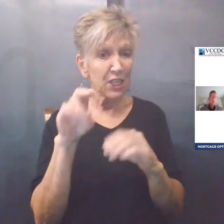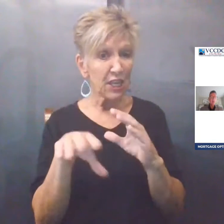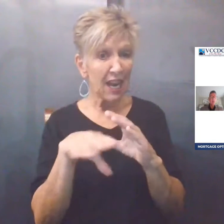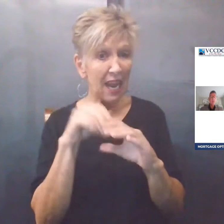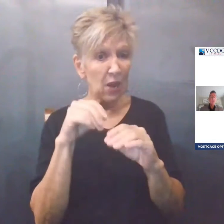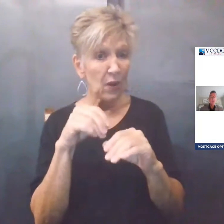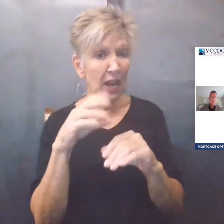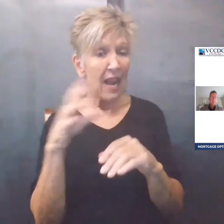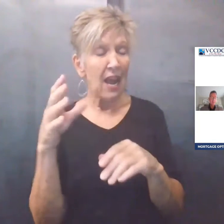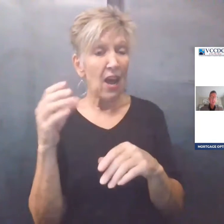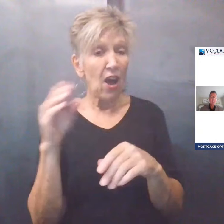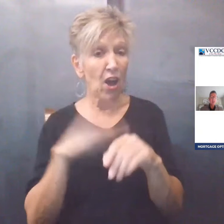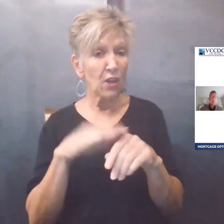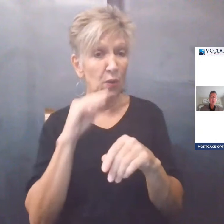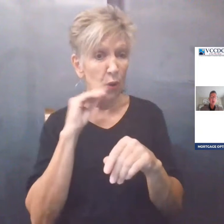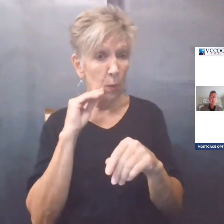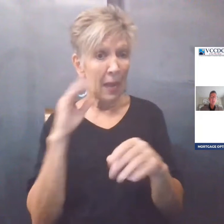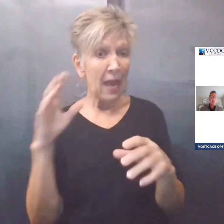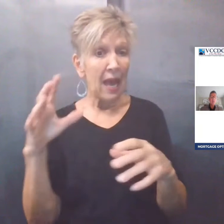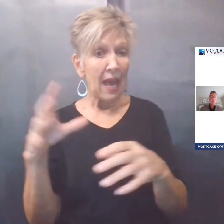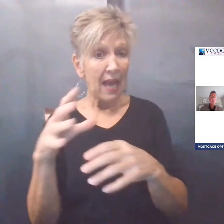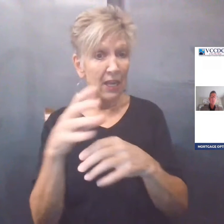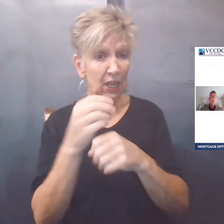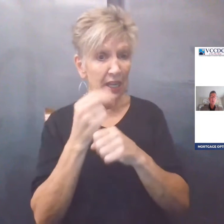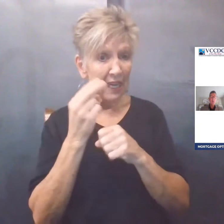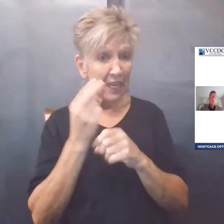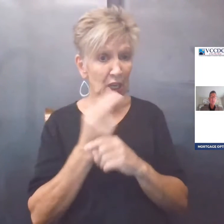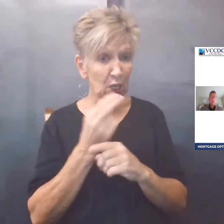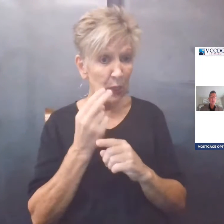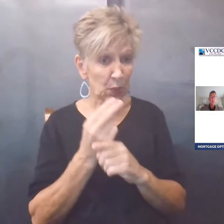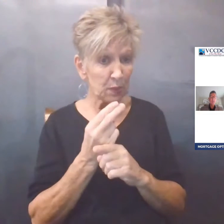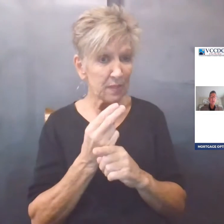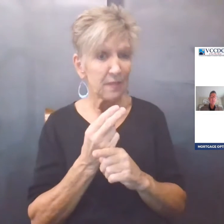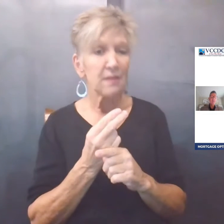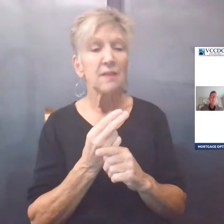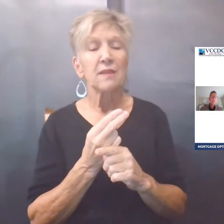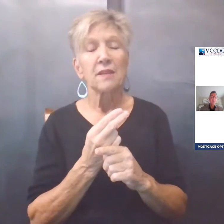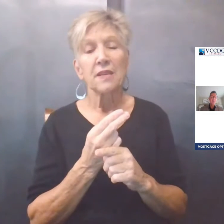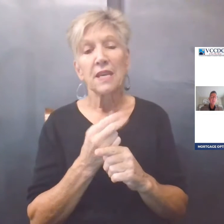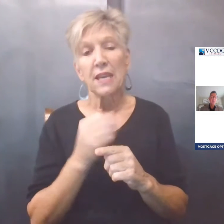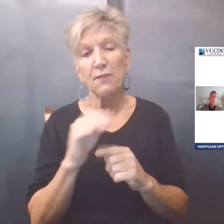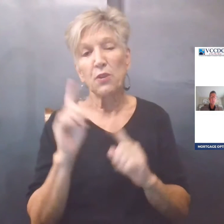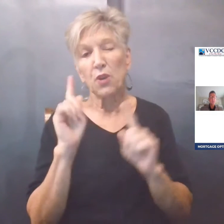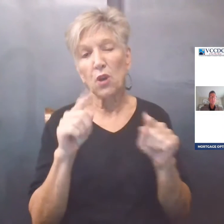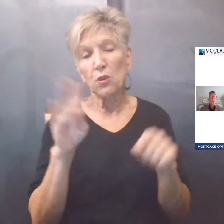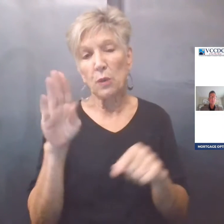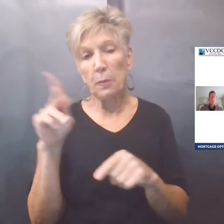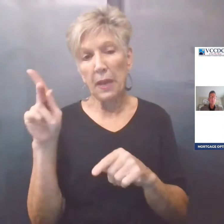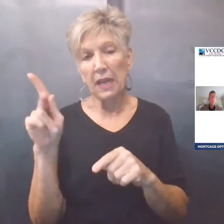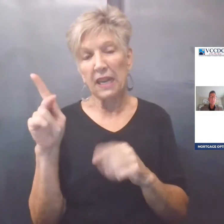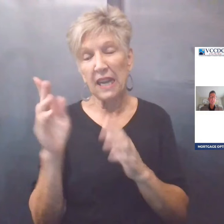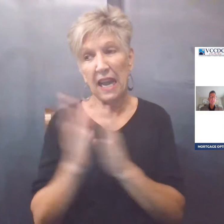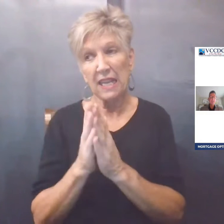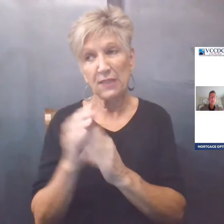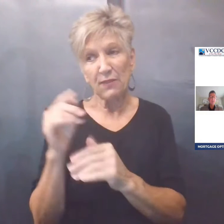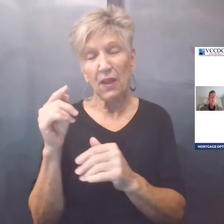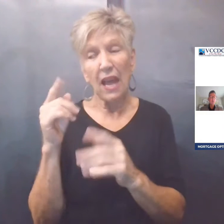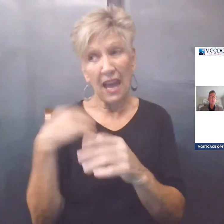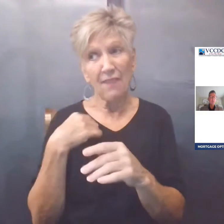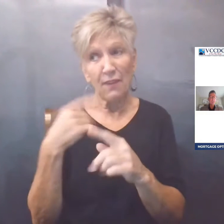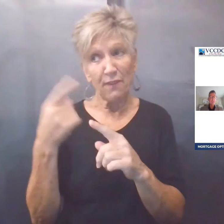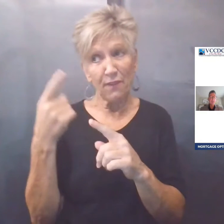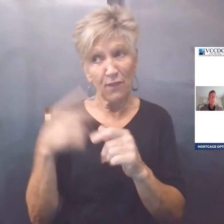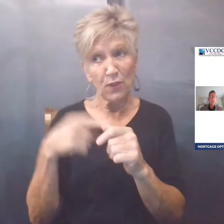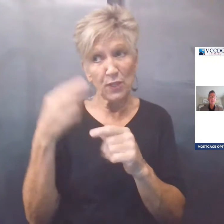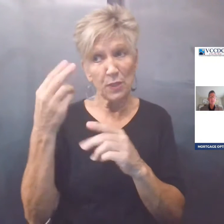utilize. So that's something to keep in mind when you go to a lender and you have them do, if it's a first mortgage, a